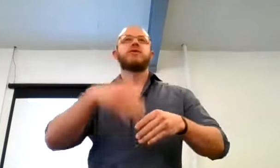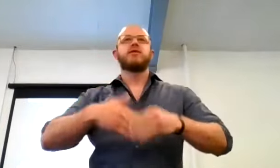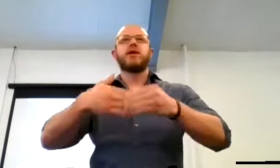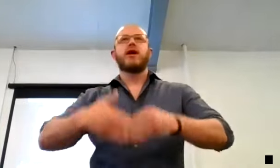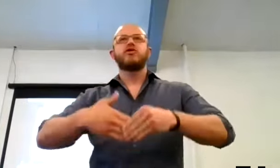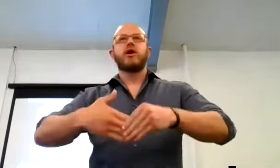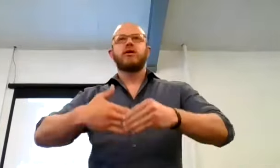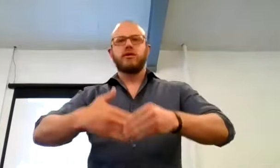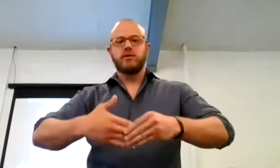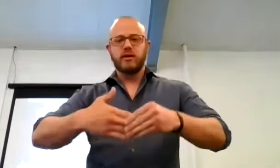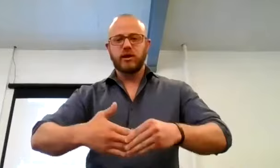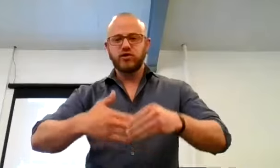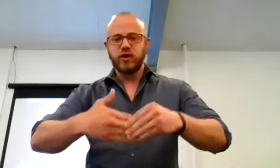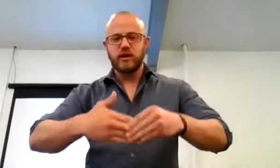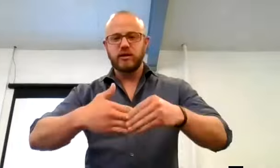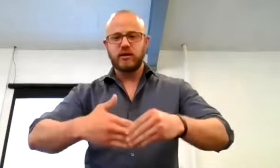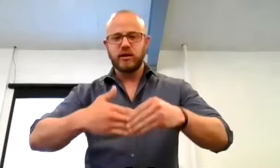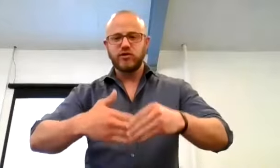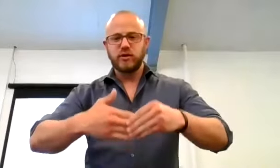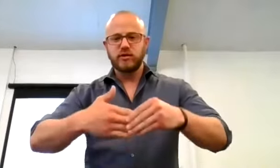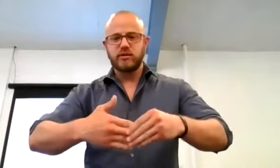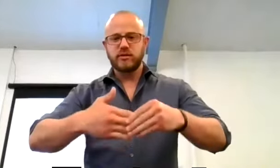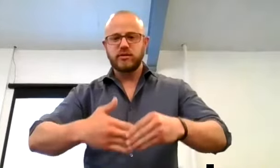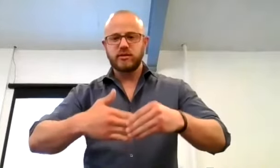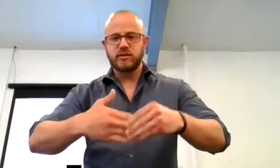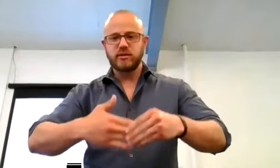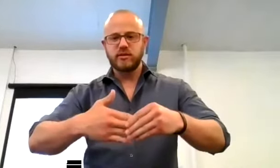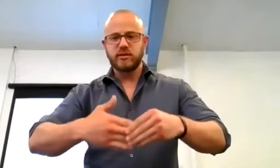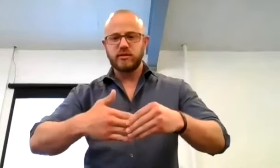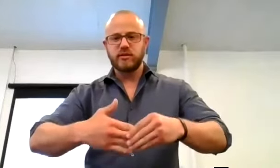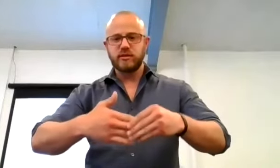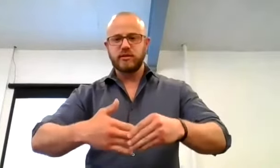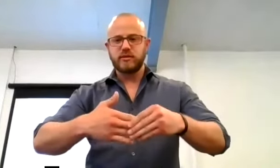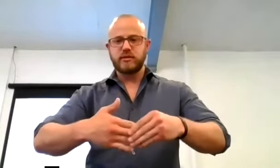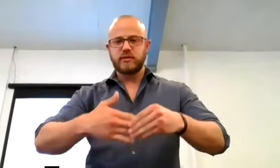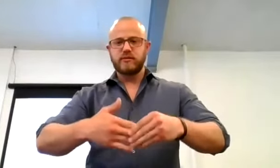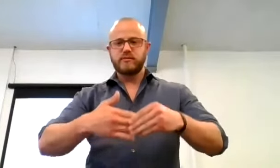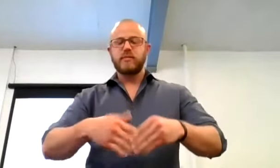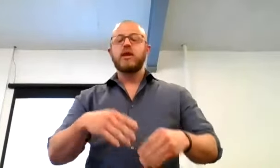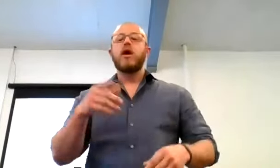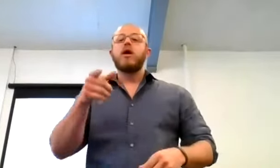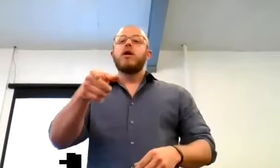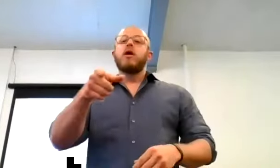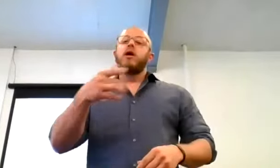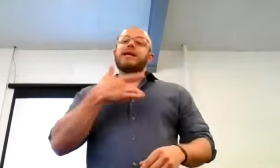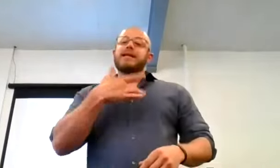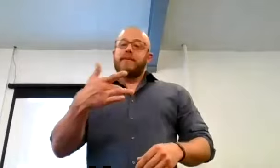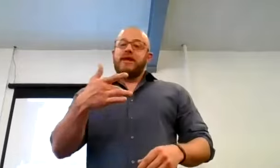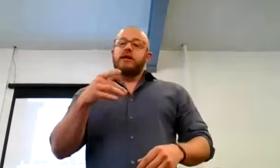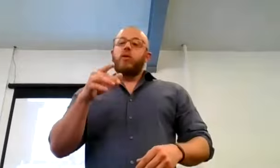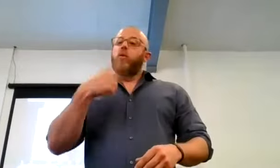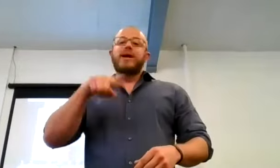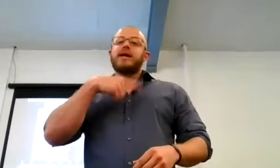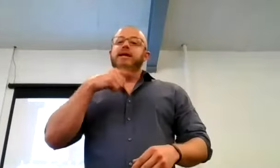Handshake. Handshake here, handshake. You see here, handshake. And it tends